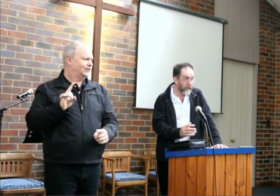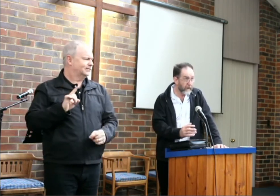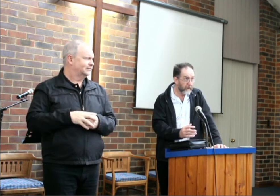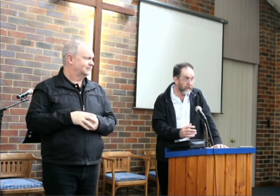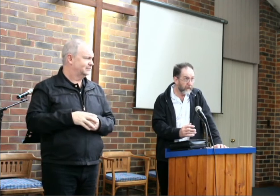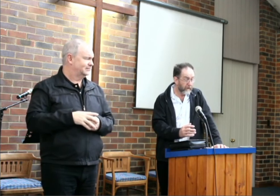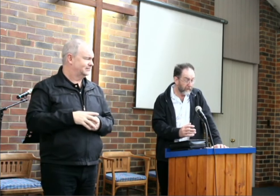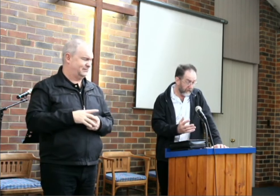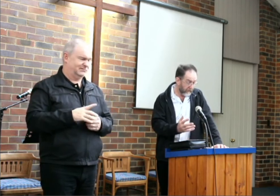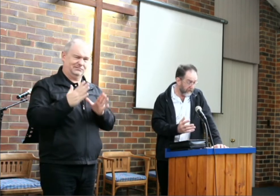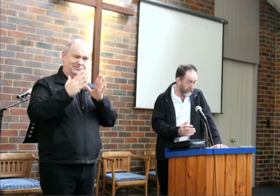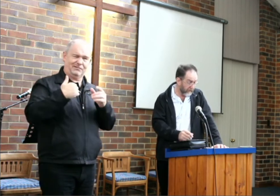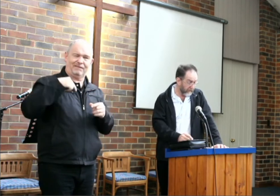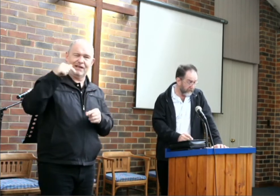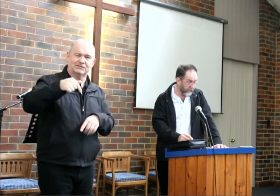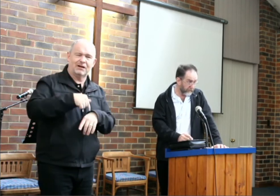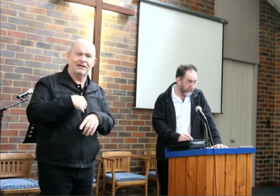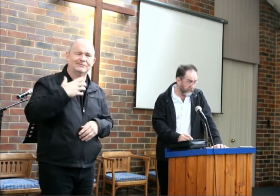there?